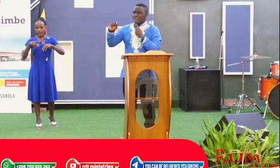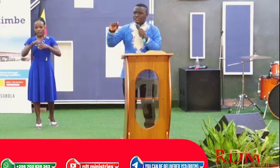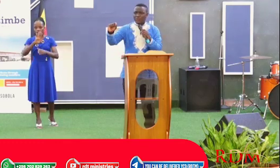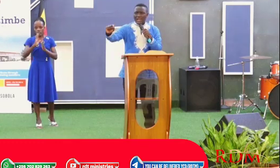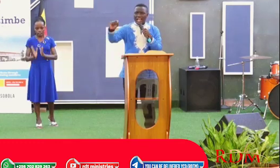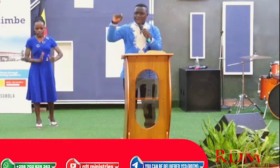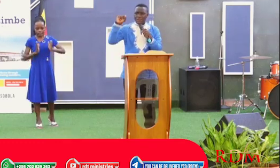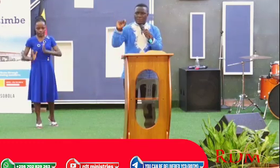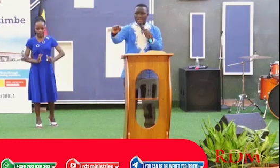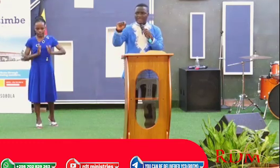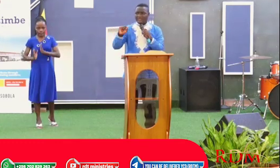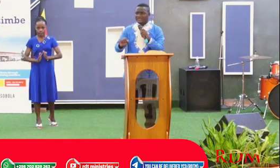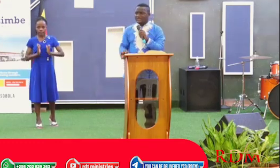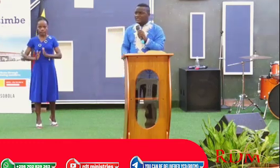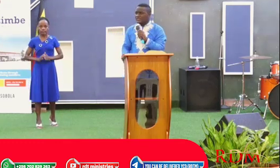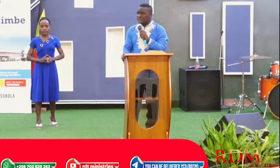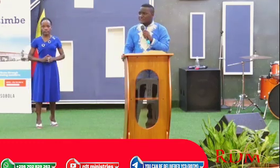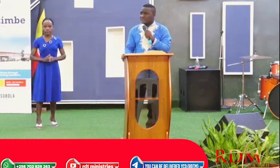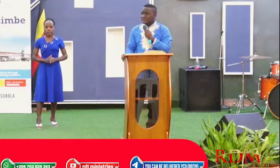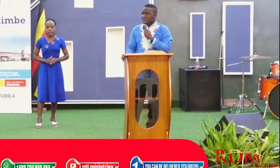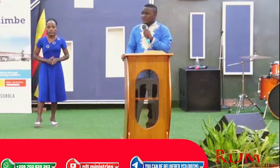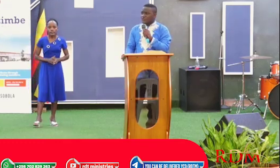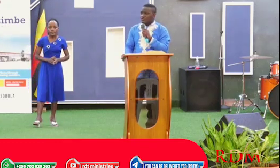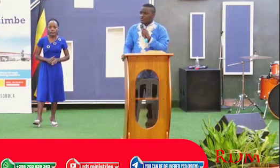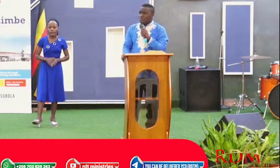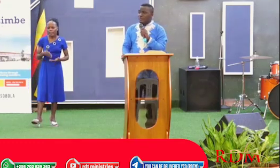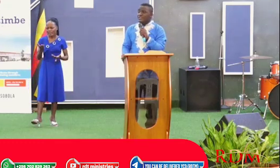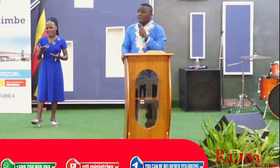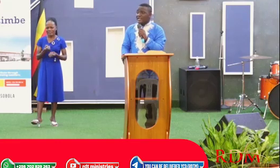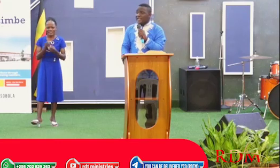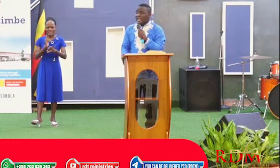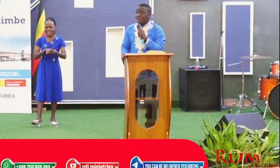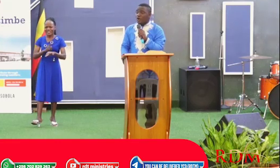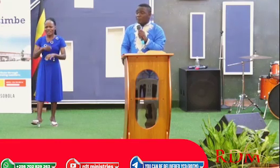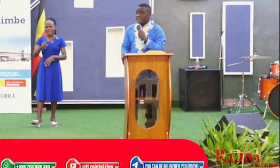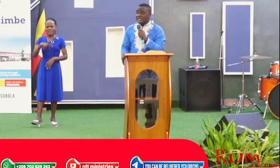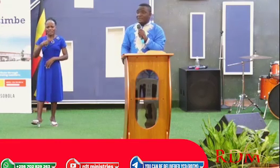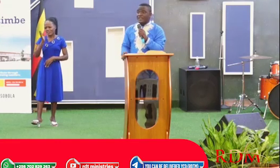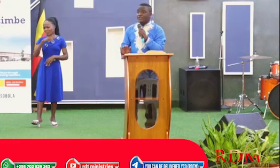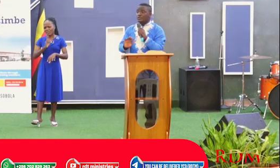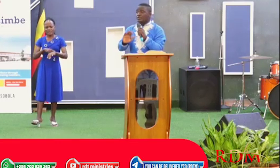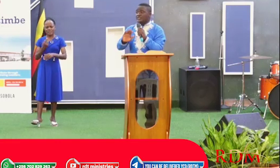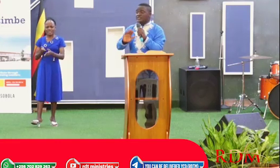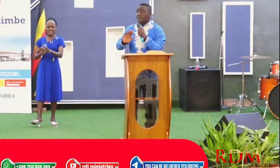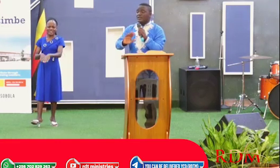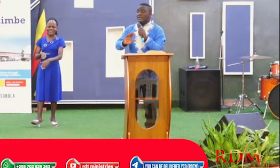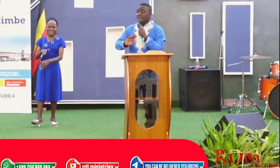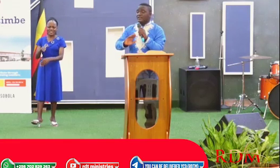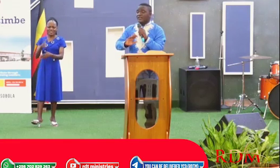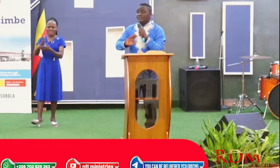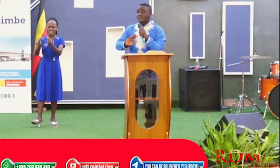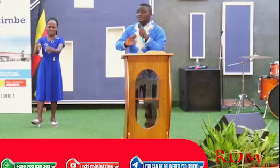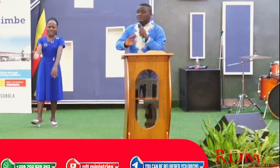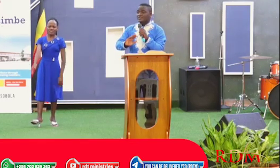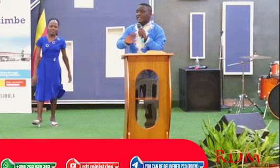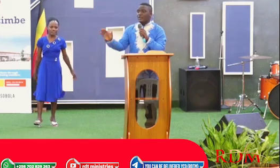Lord restore life in your plans. Abooluganda omulambo gumalako emirembe. Brethren, a corpse can make you lose,